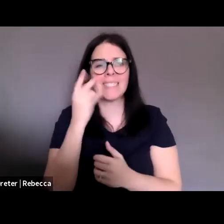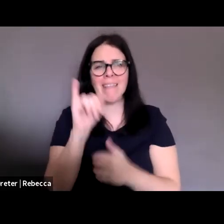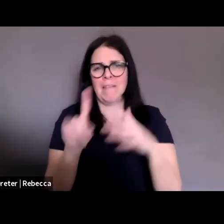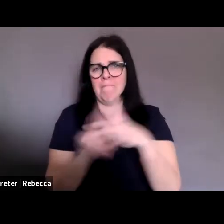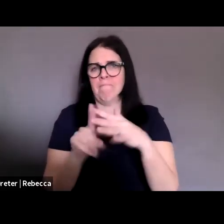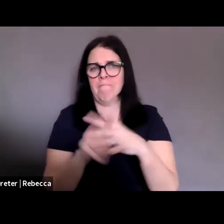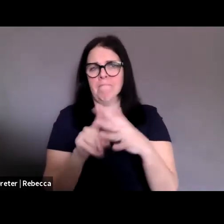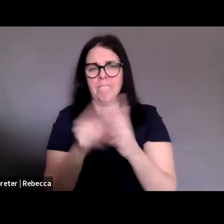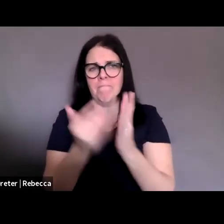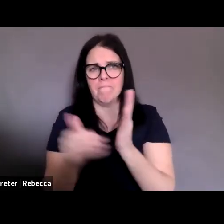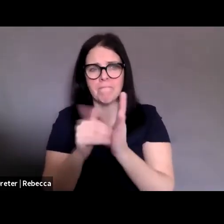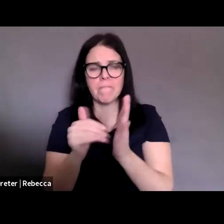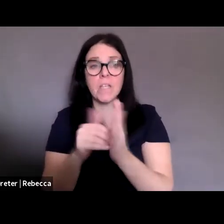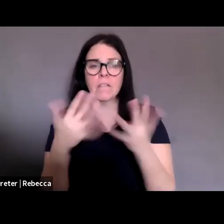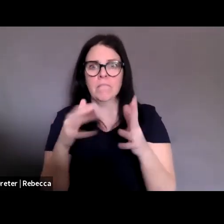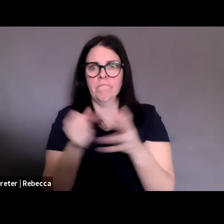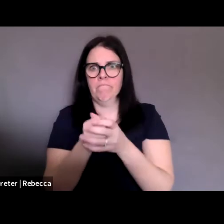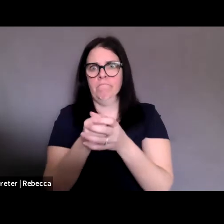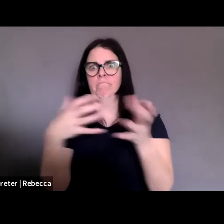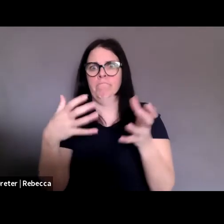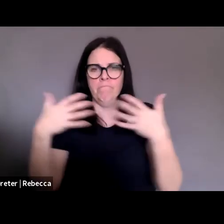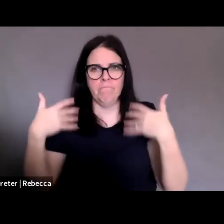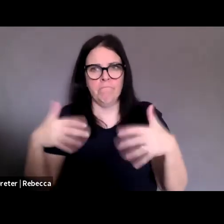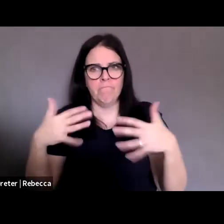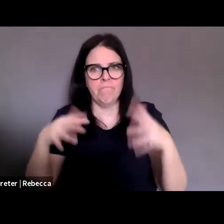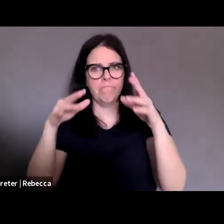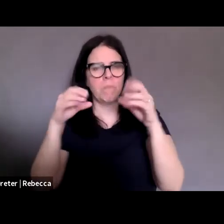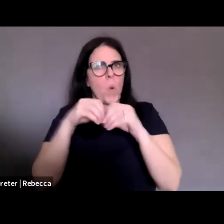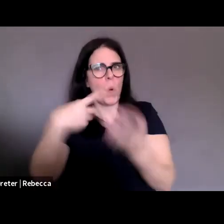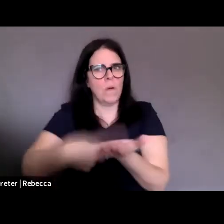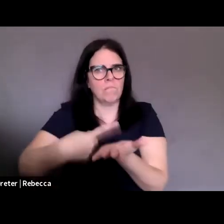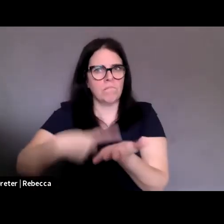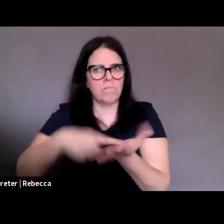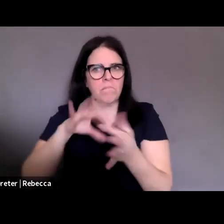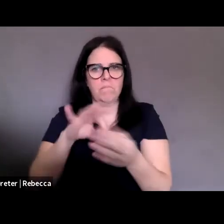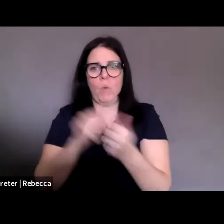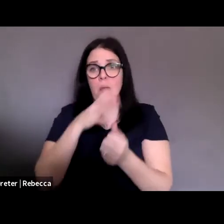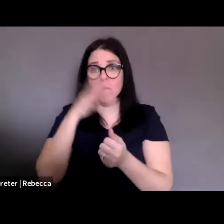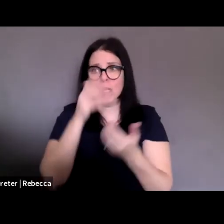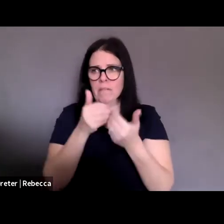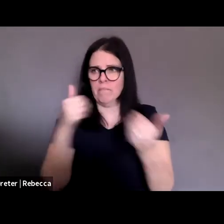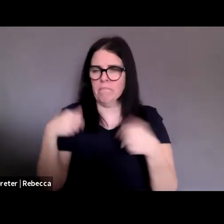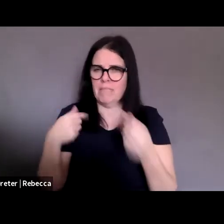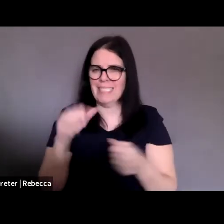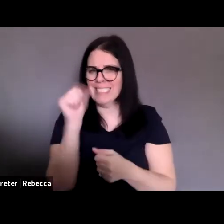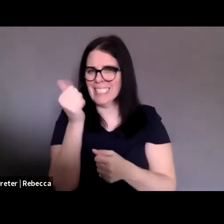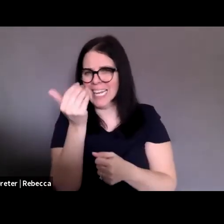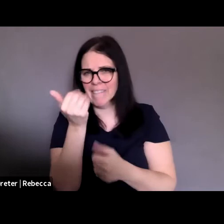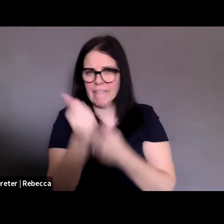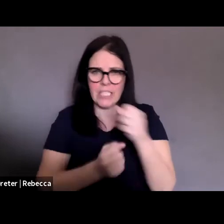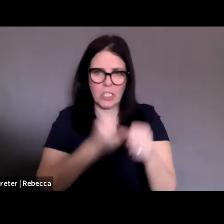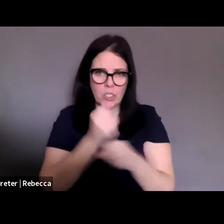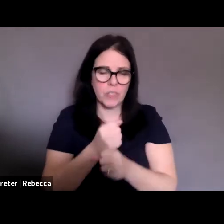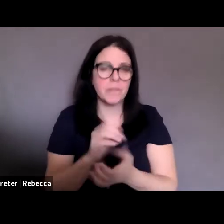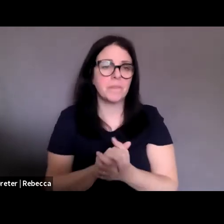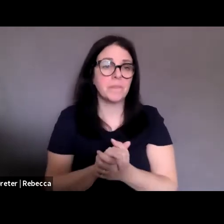the discourse on parental alienation over the last 10 to 15 years. And we've concluded that there have been three